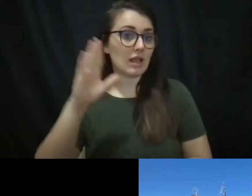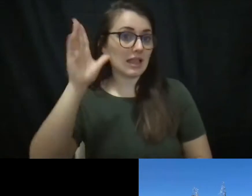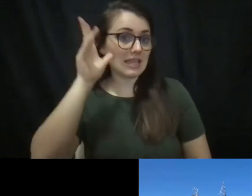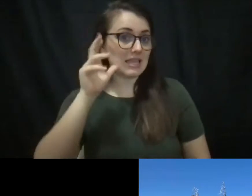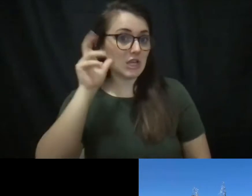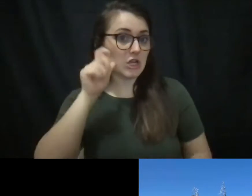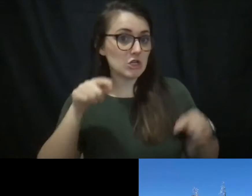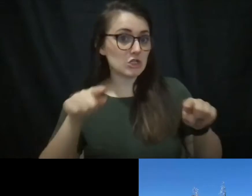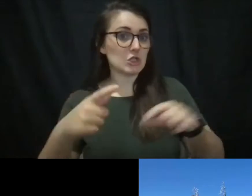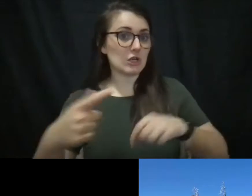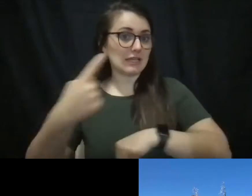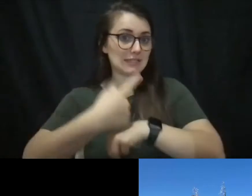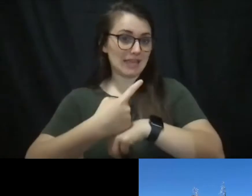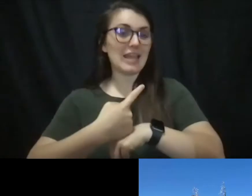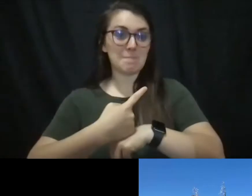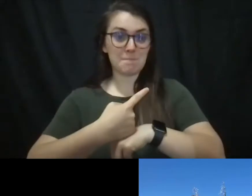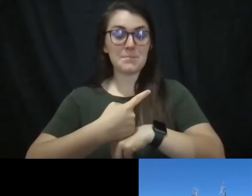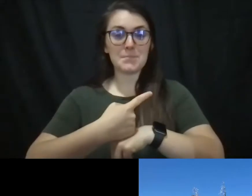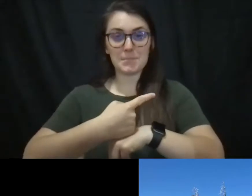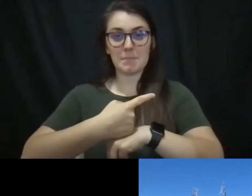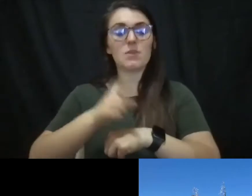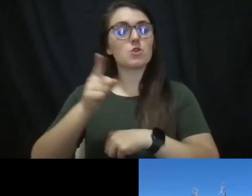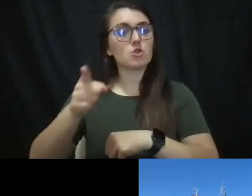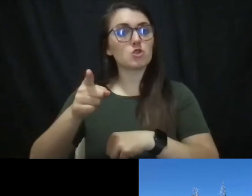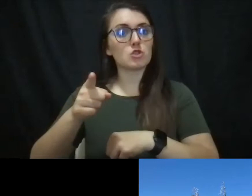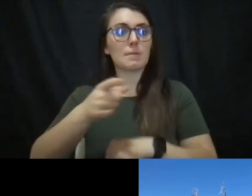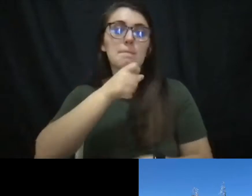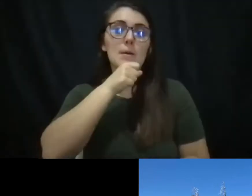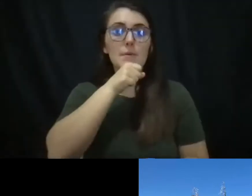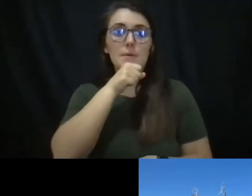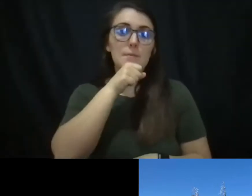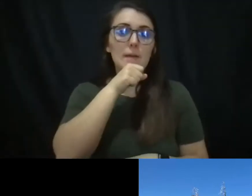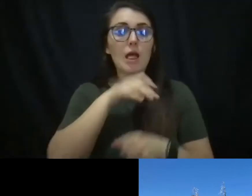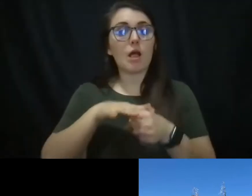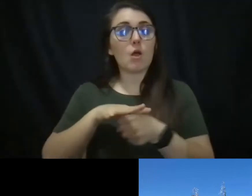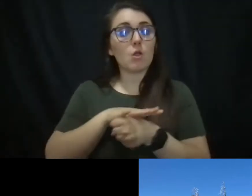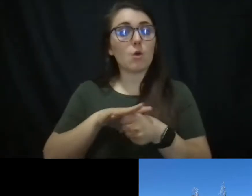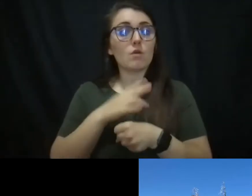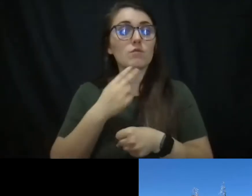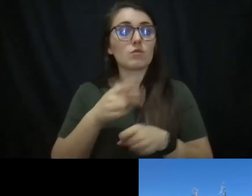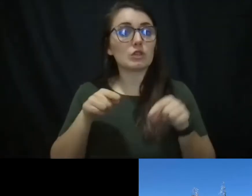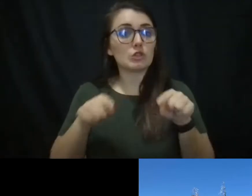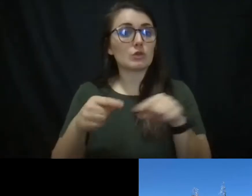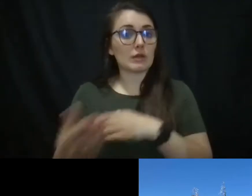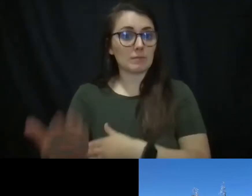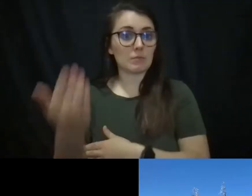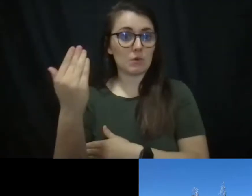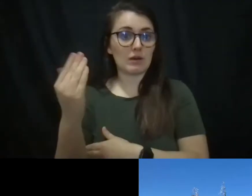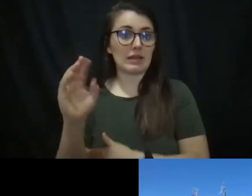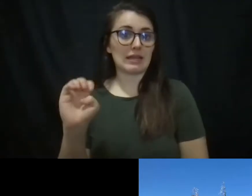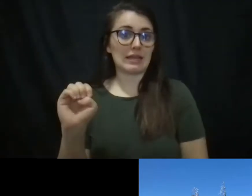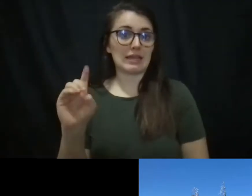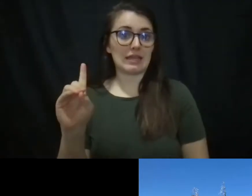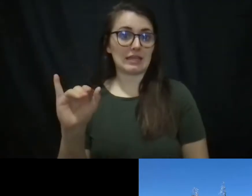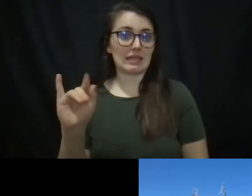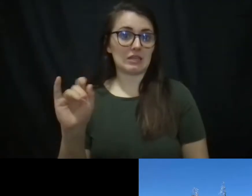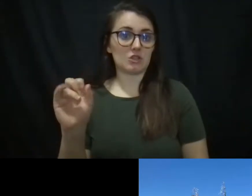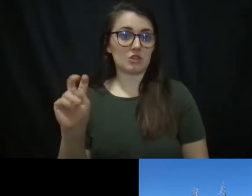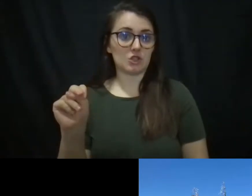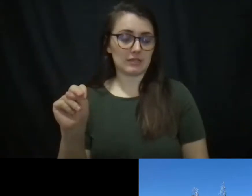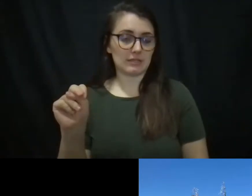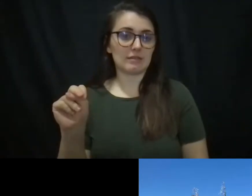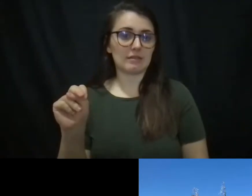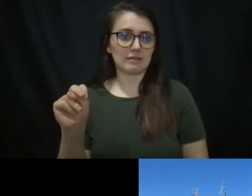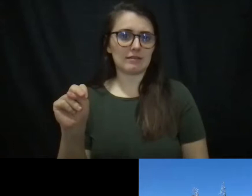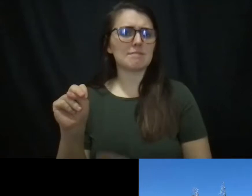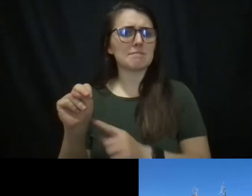day. And she comes on and is the local voice during morning edition. Morning edition is